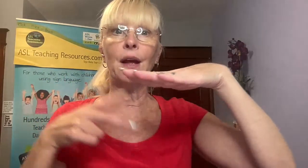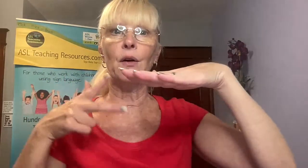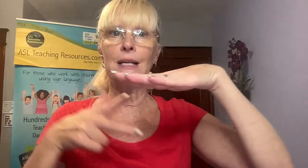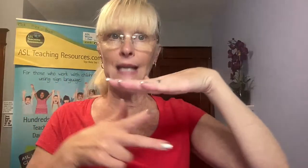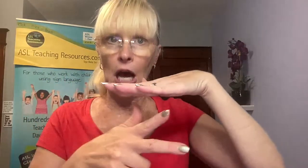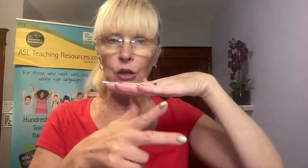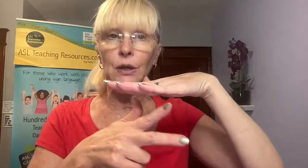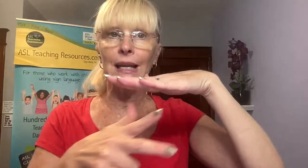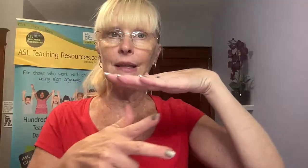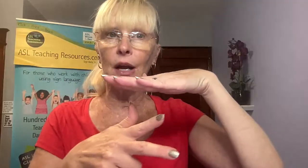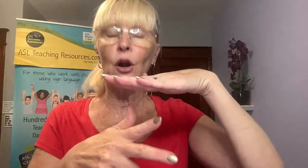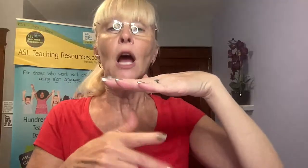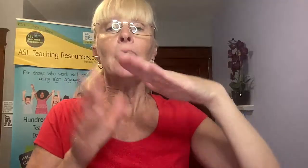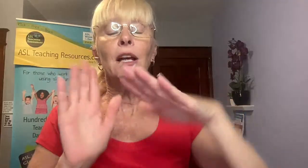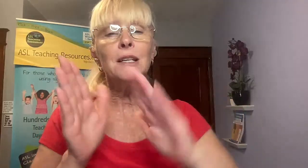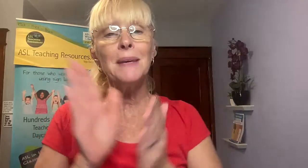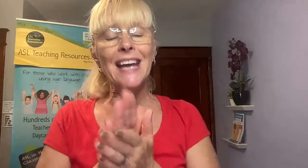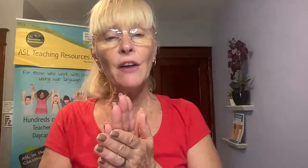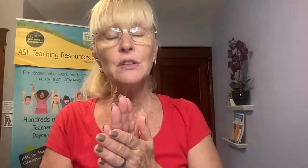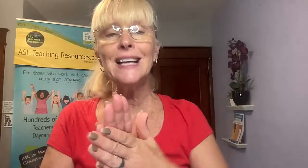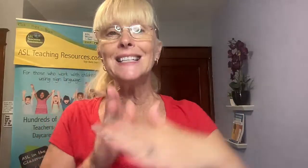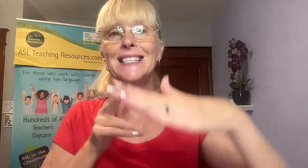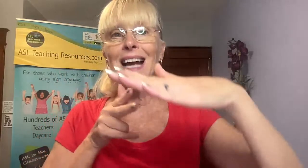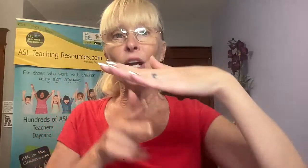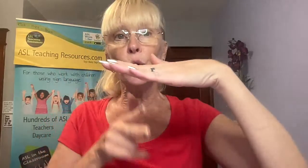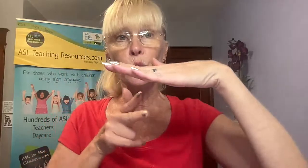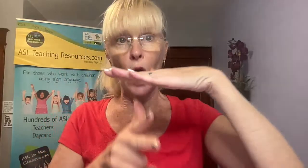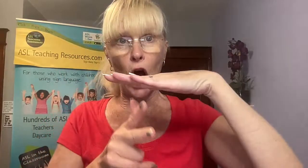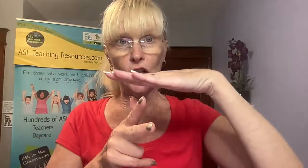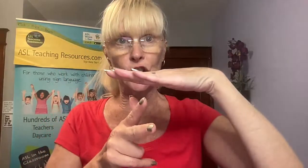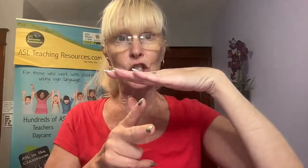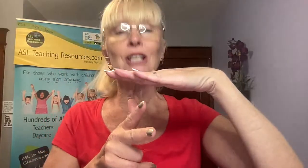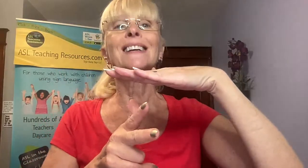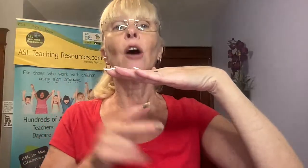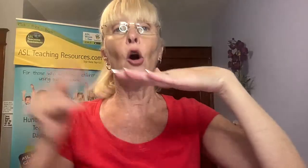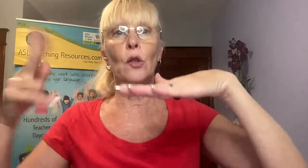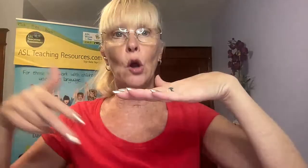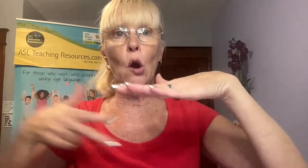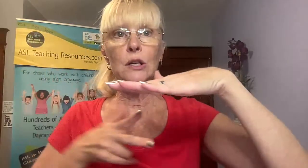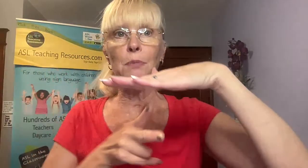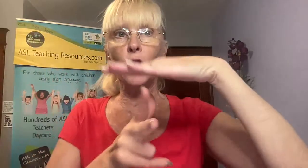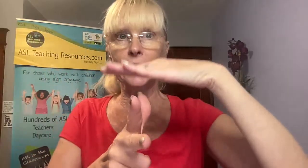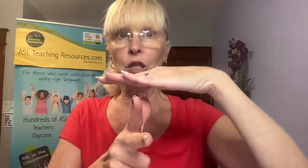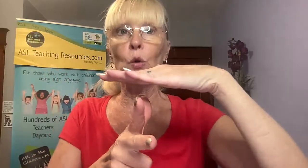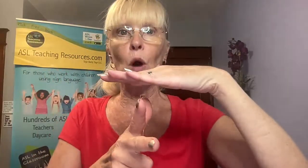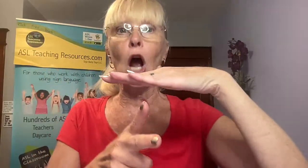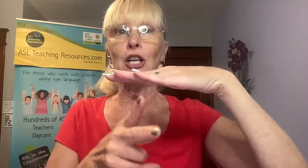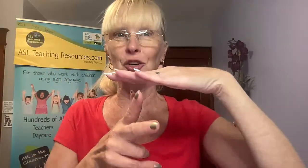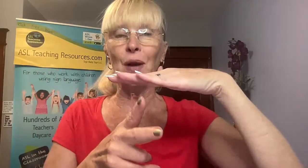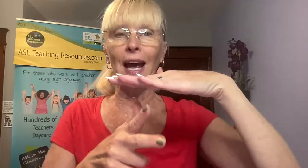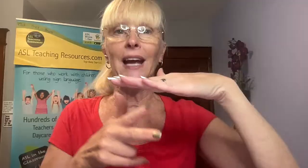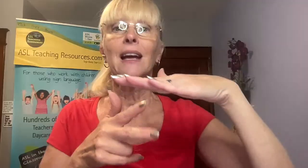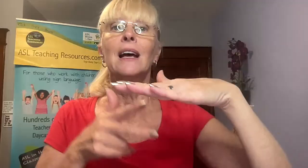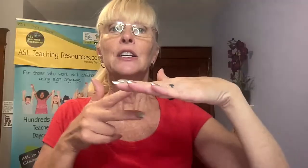there. It's underneath there. Now you have to be careful not to sign garage or the car is parked in the garage. Okay.